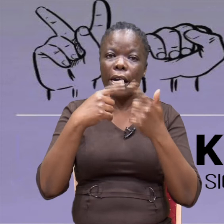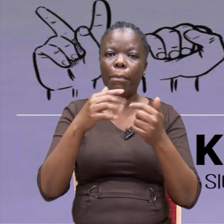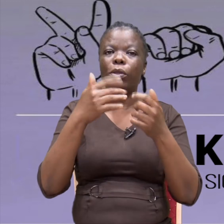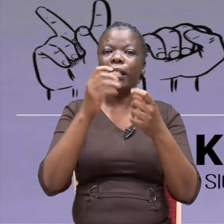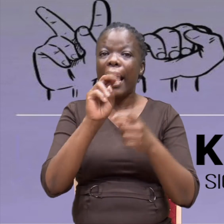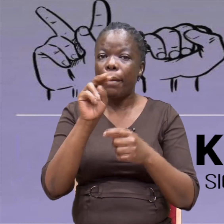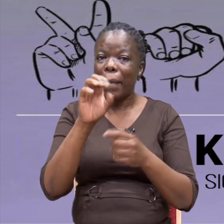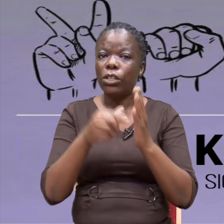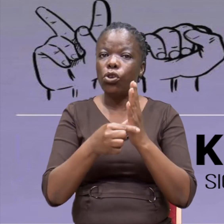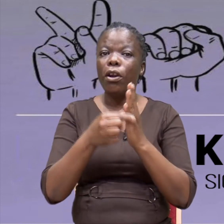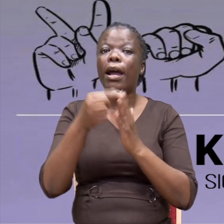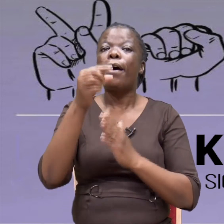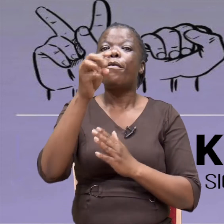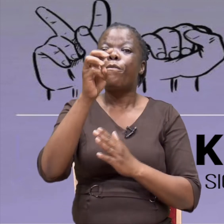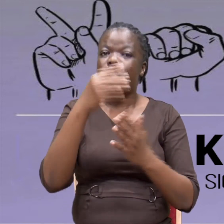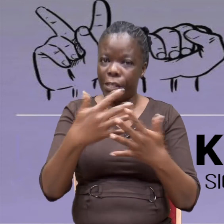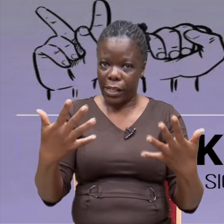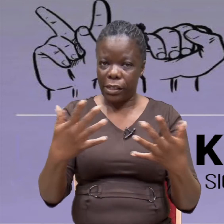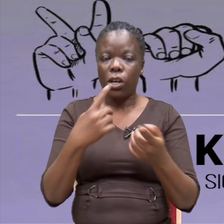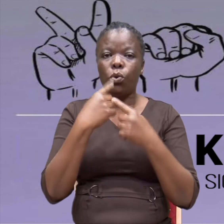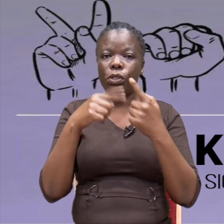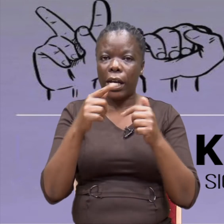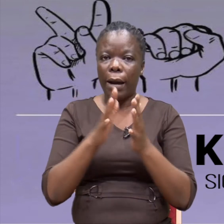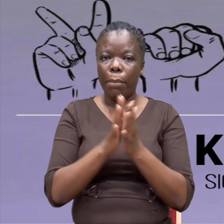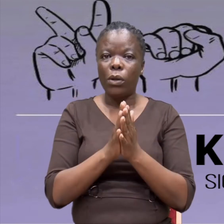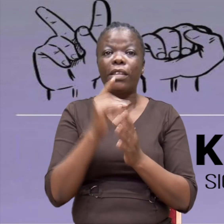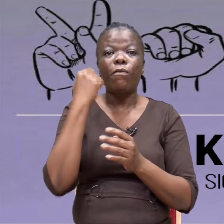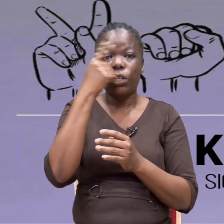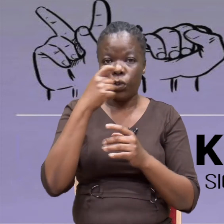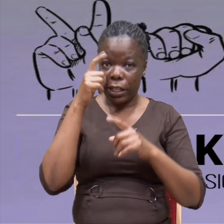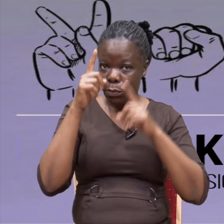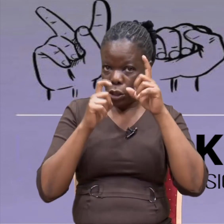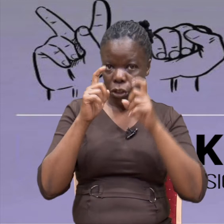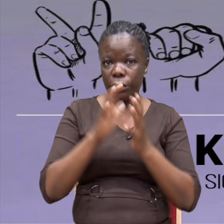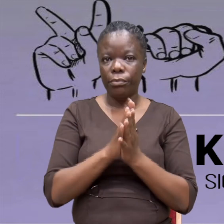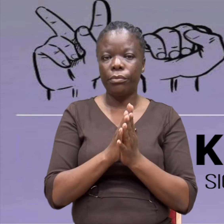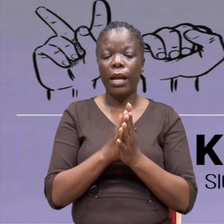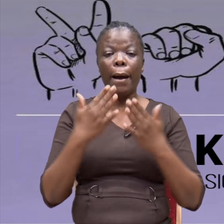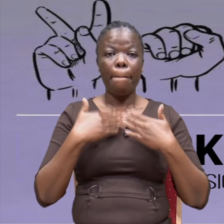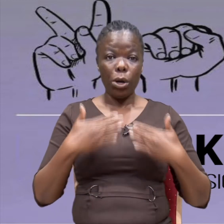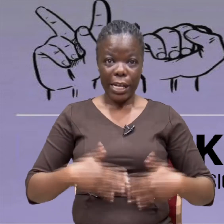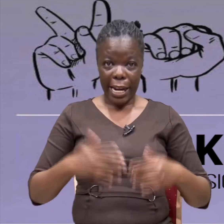about non-manual features, we are talking about the facial expression, body